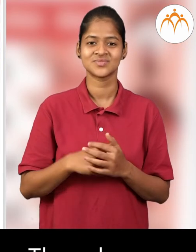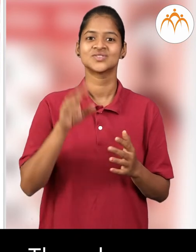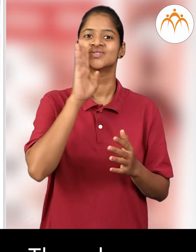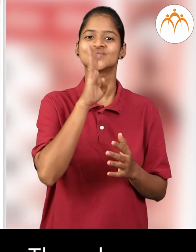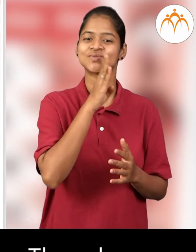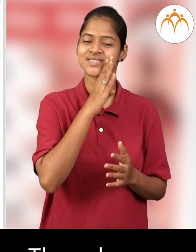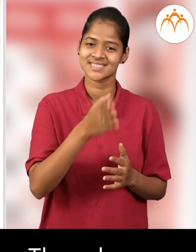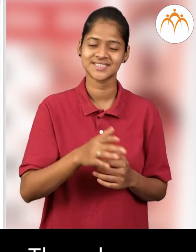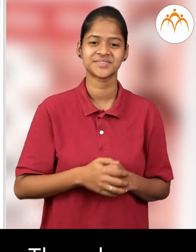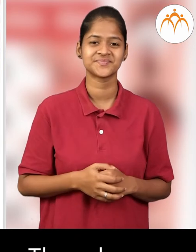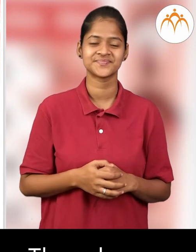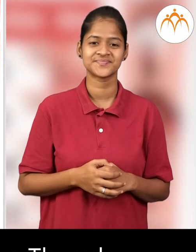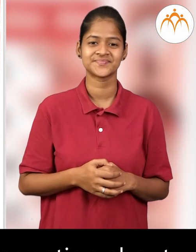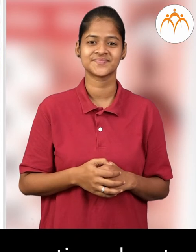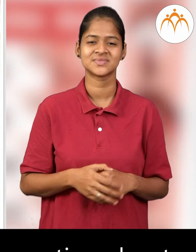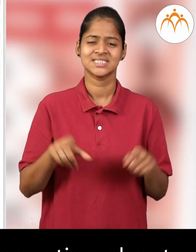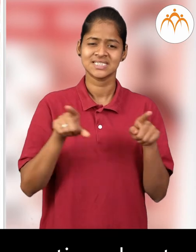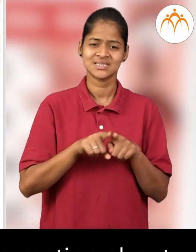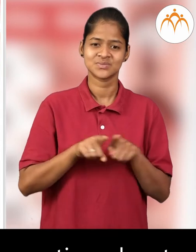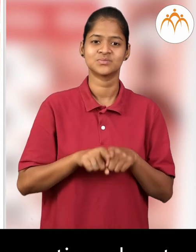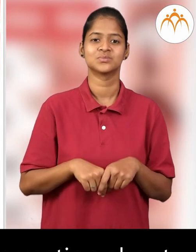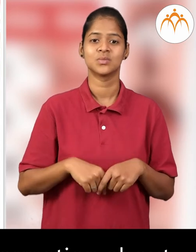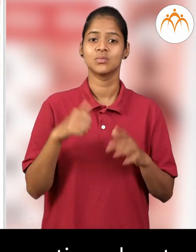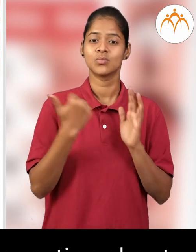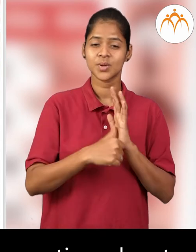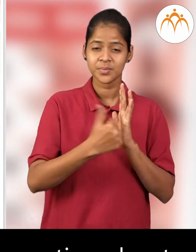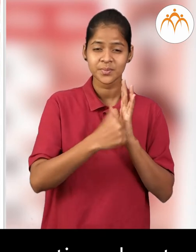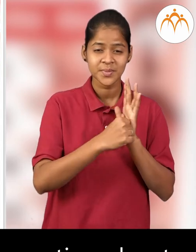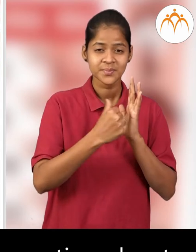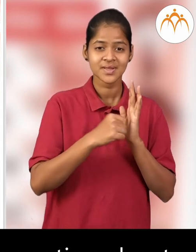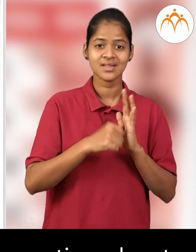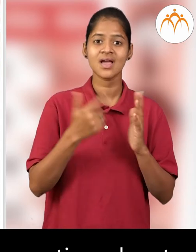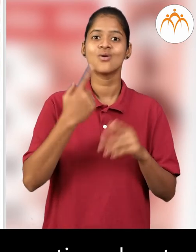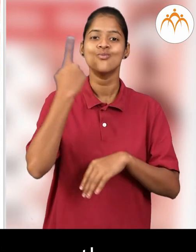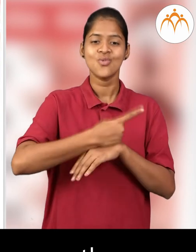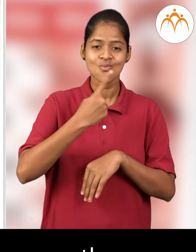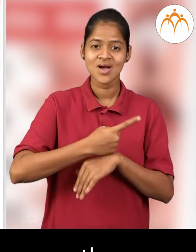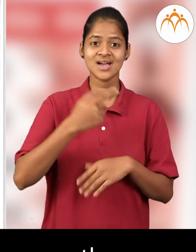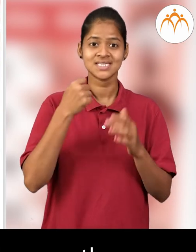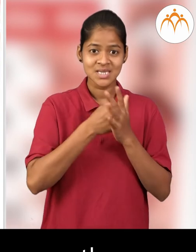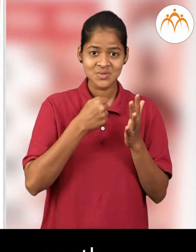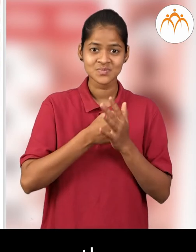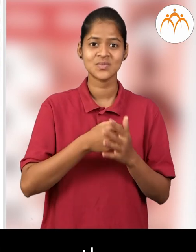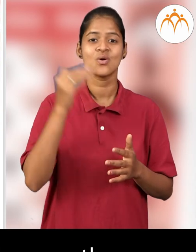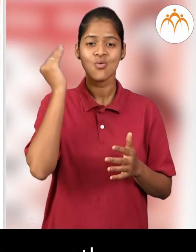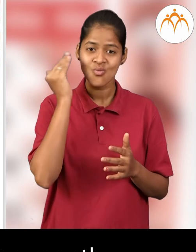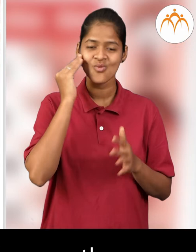a Thursday. This way, you can find information about days and dates in the month.